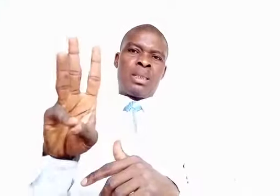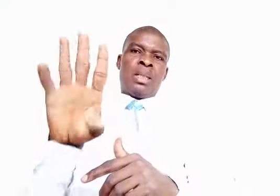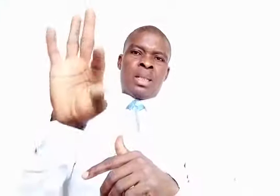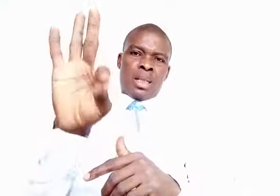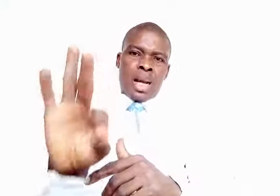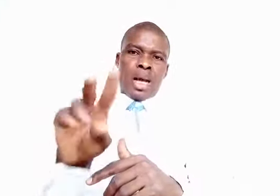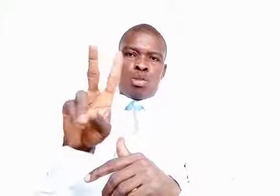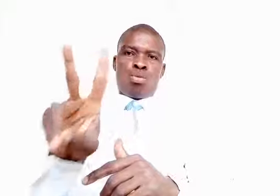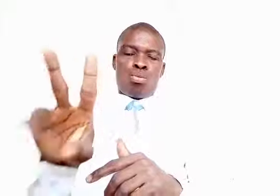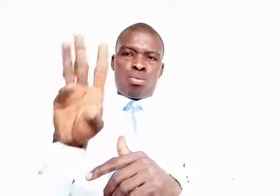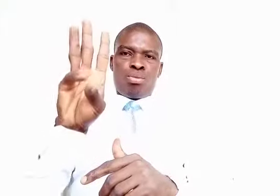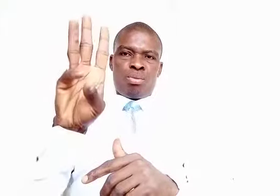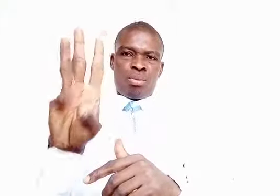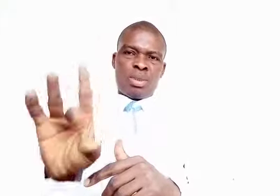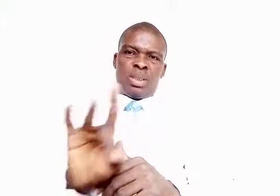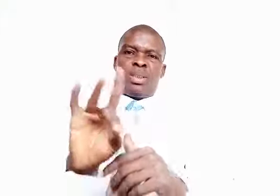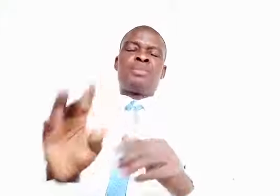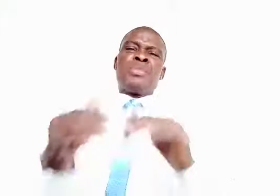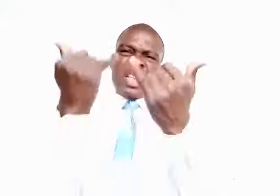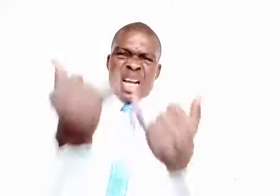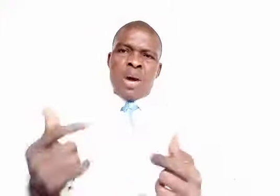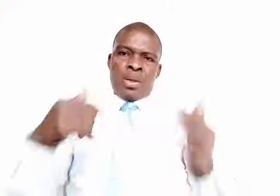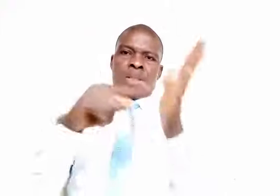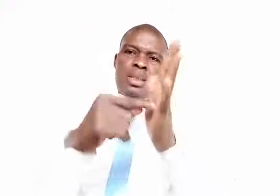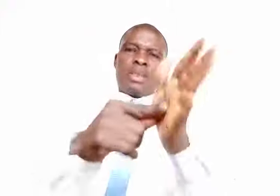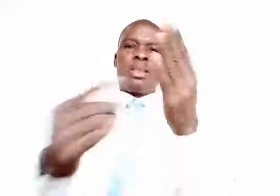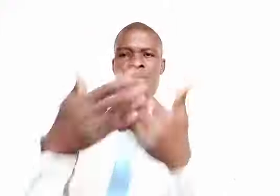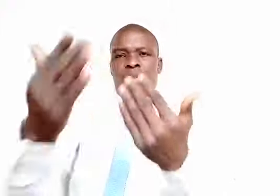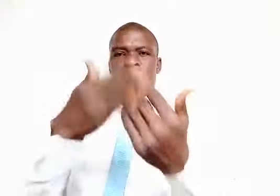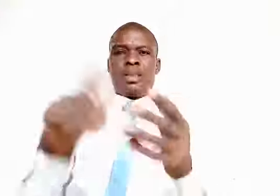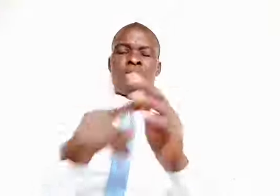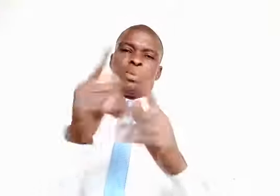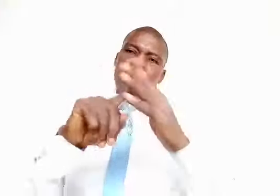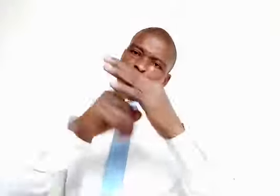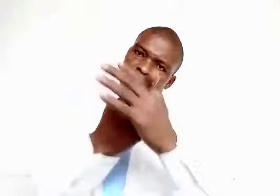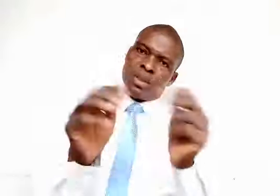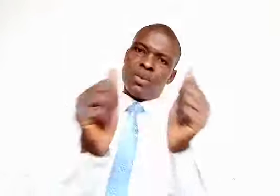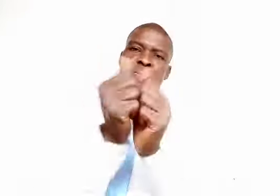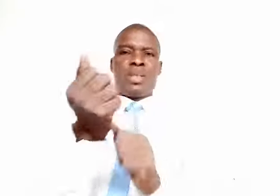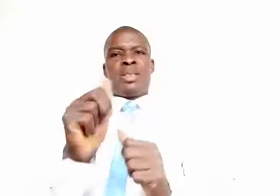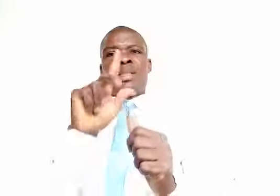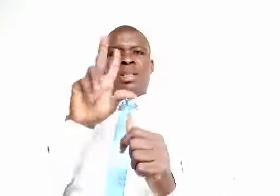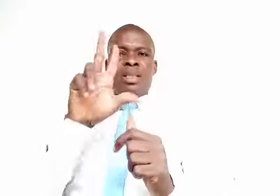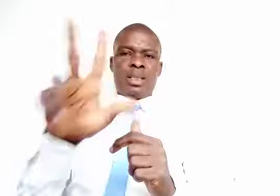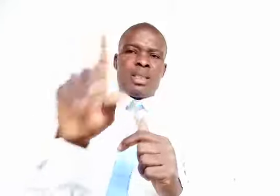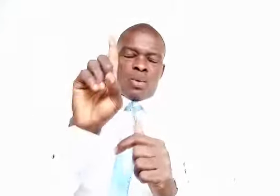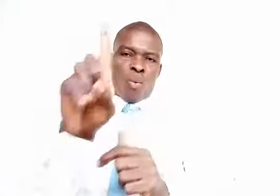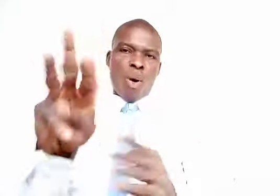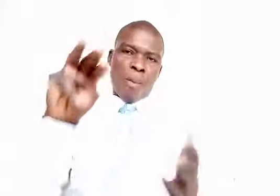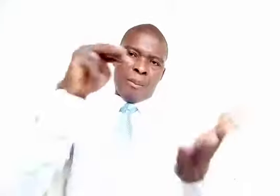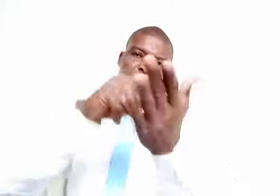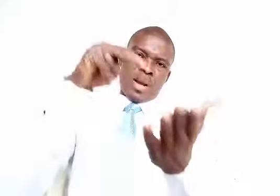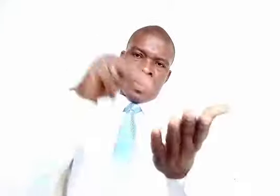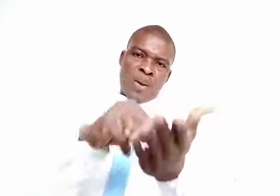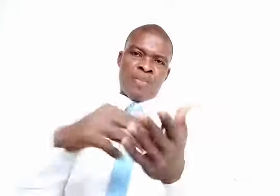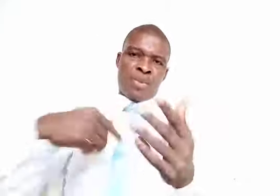31556926. Now, it is easy to see that the number begins with 31 million. In words, we should say